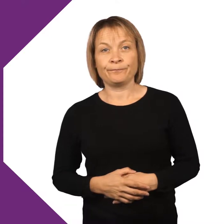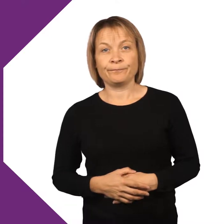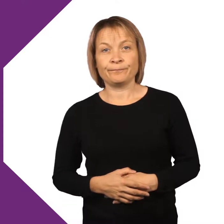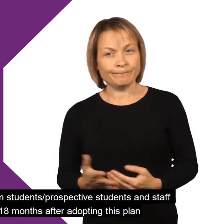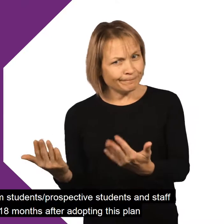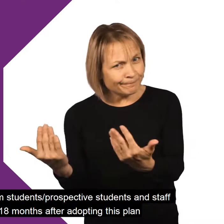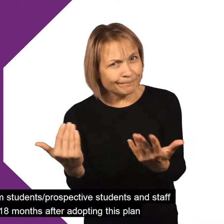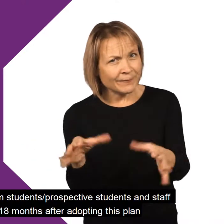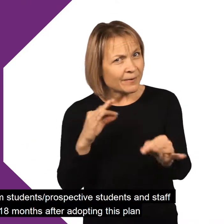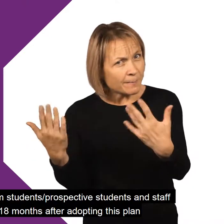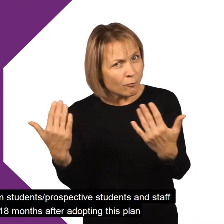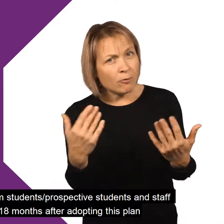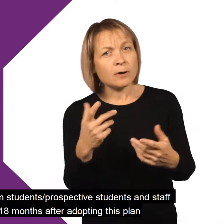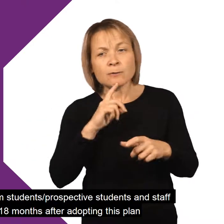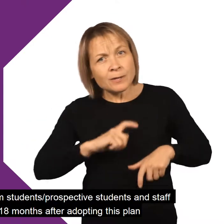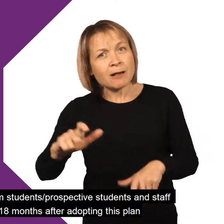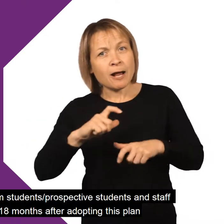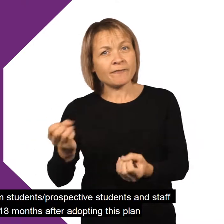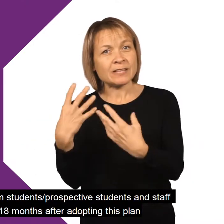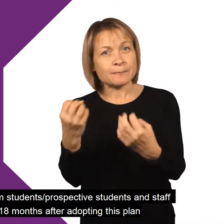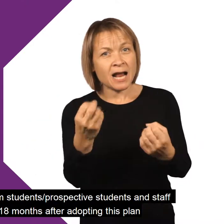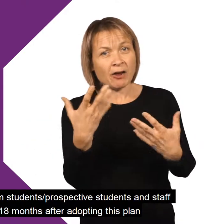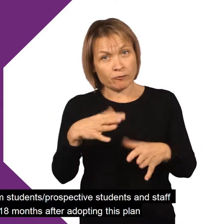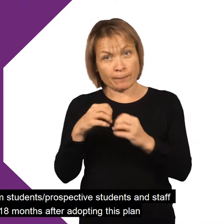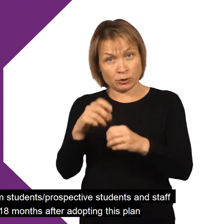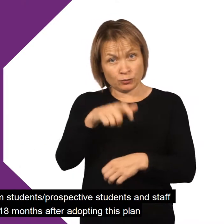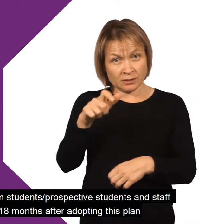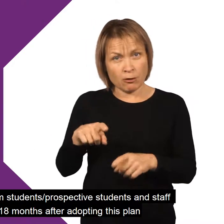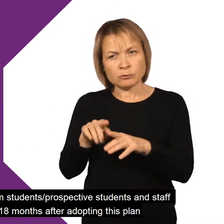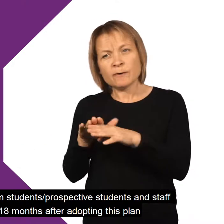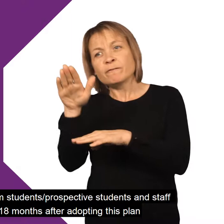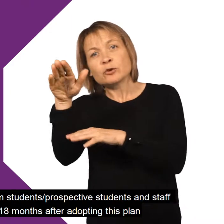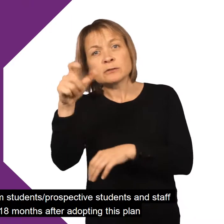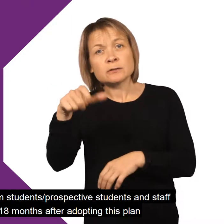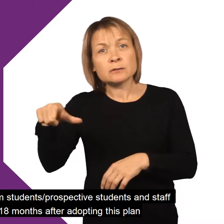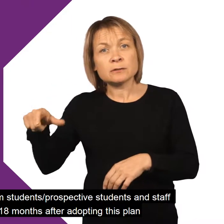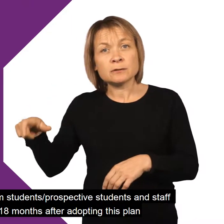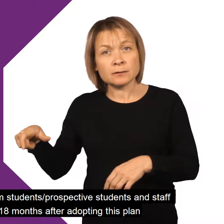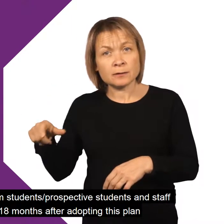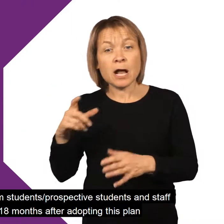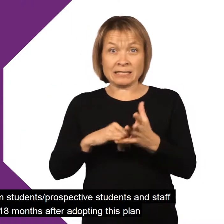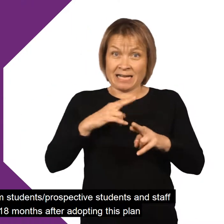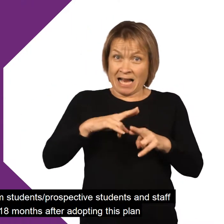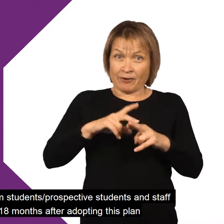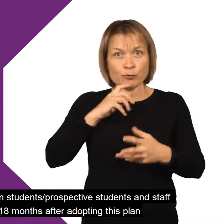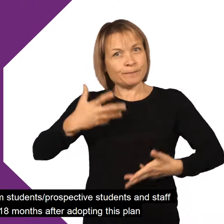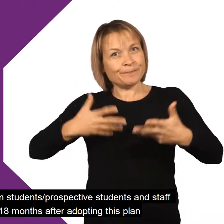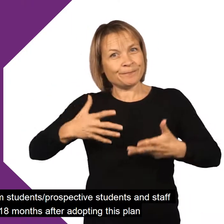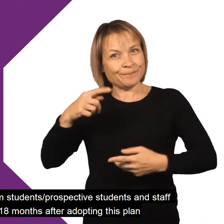Invite continuous feedback from students and prospective students and staff who use BSL